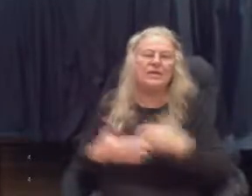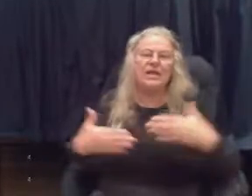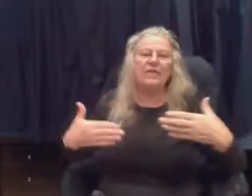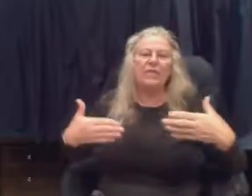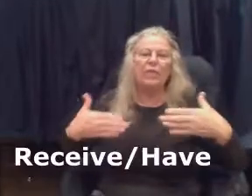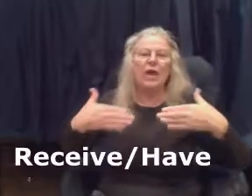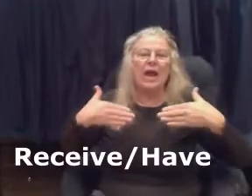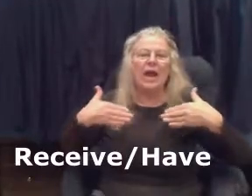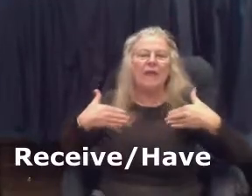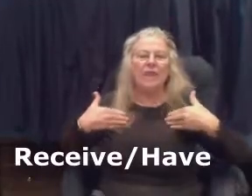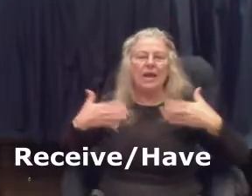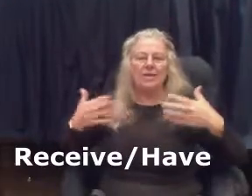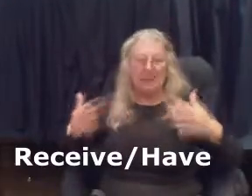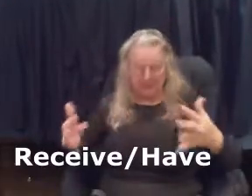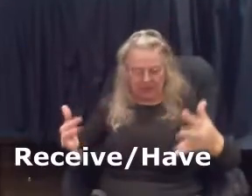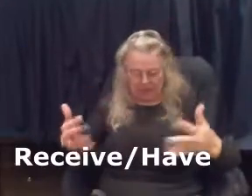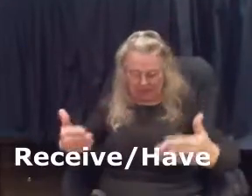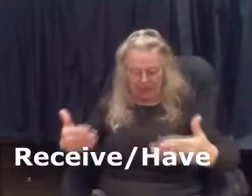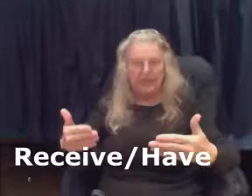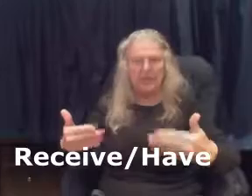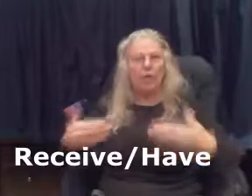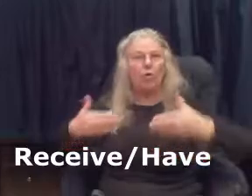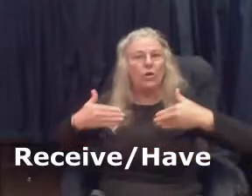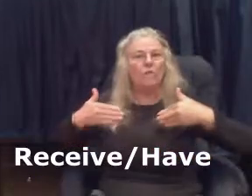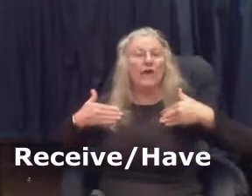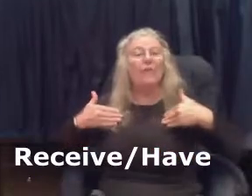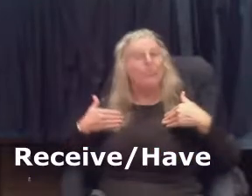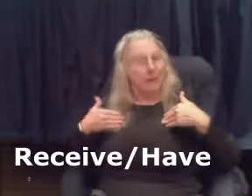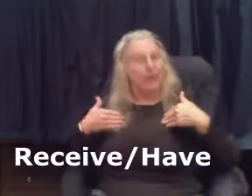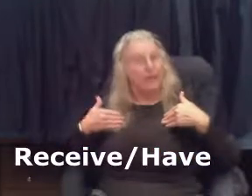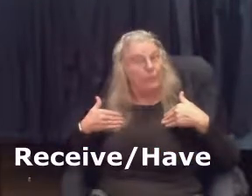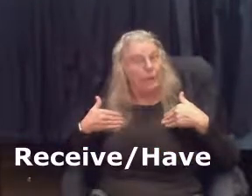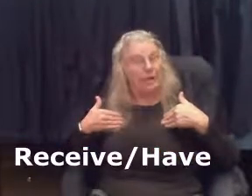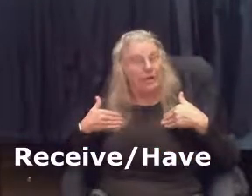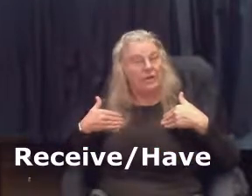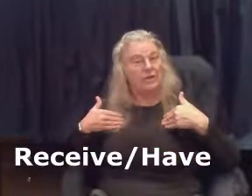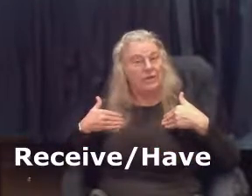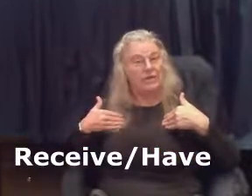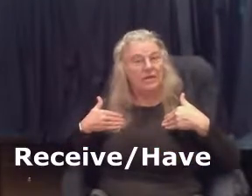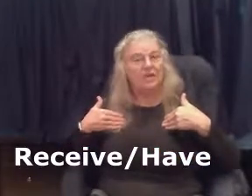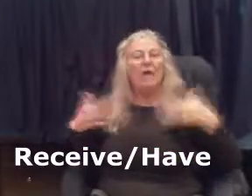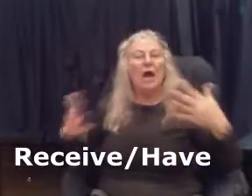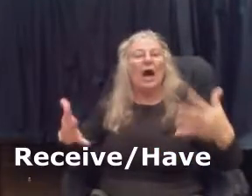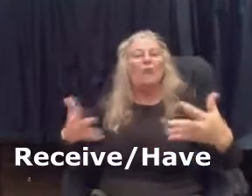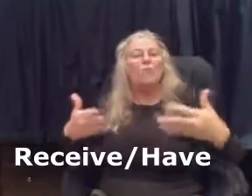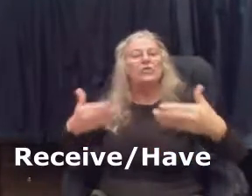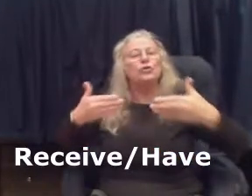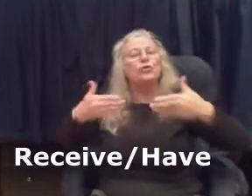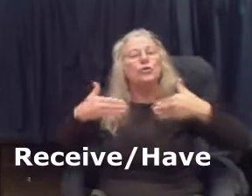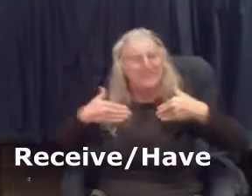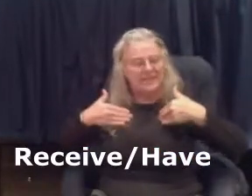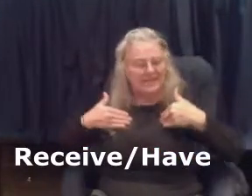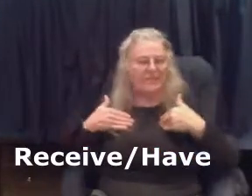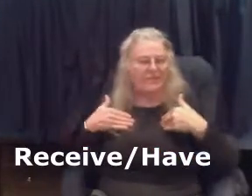Receive or have, and that's like I'm getting a hold of it out there and I'm pulling it to myself. I want to receive it.